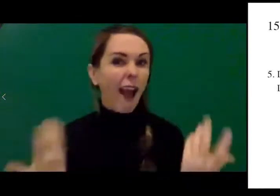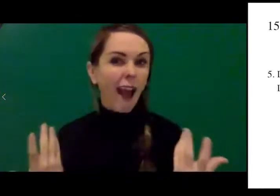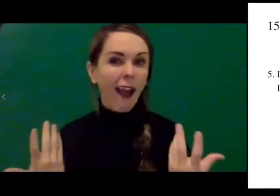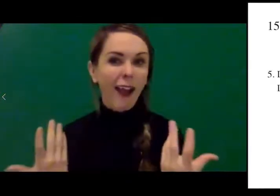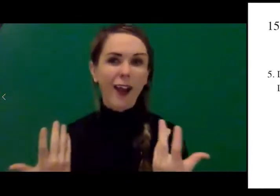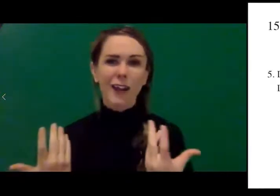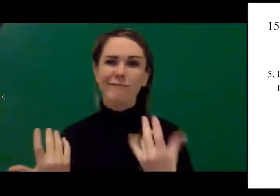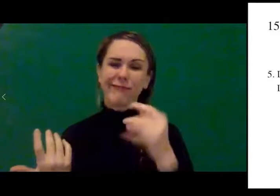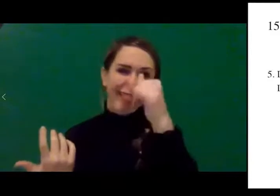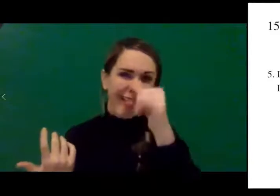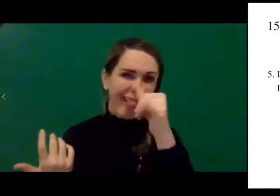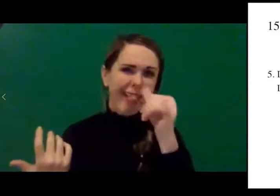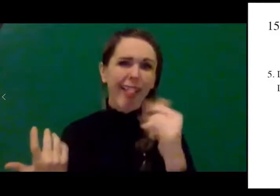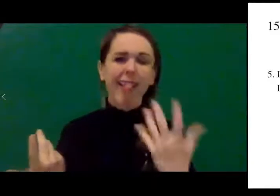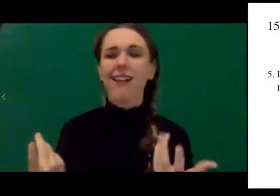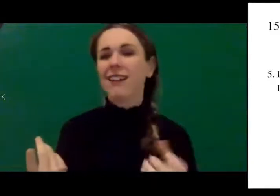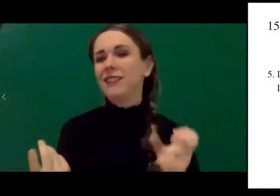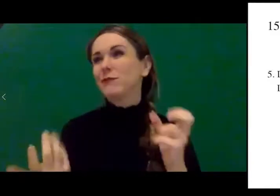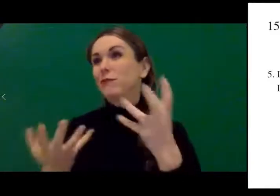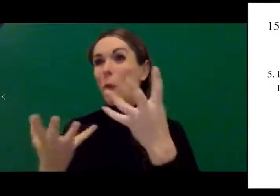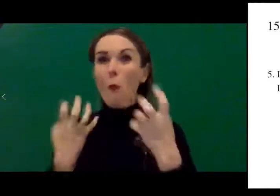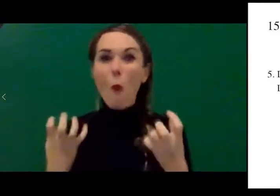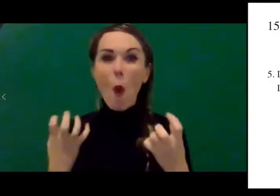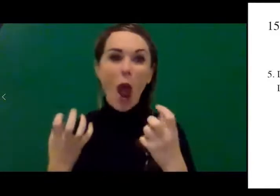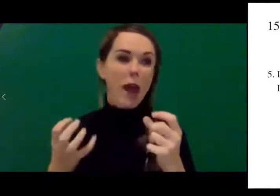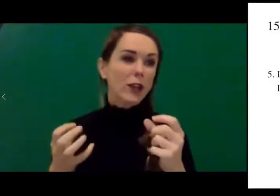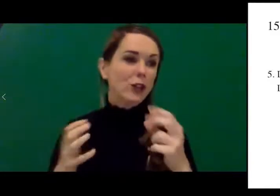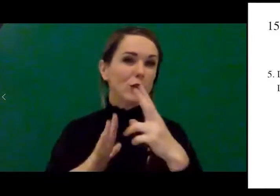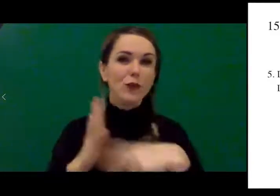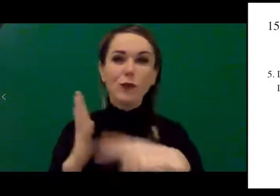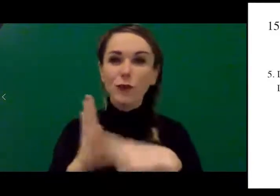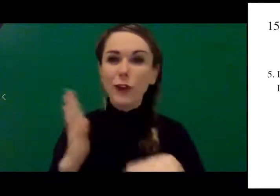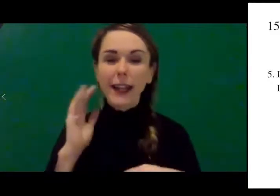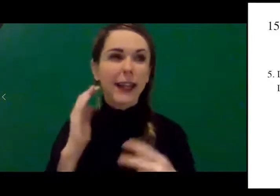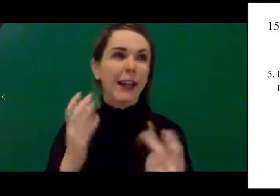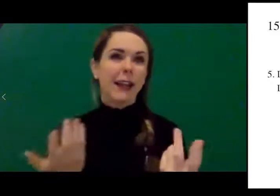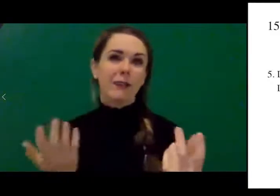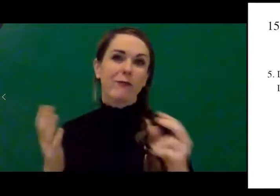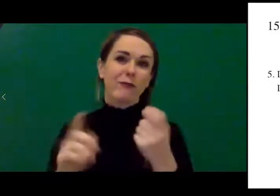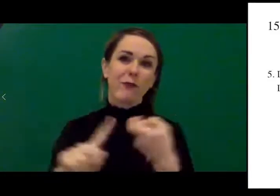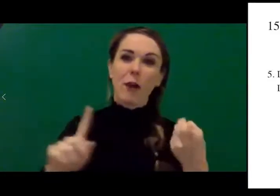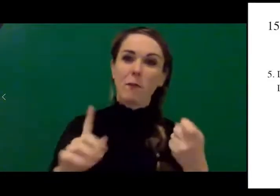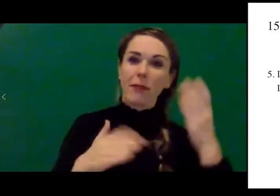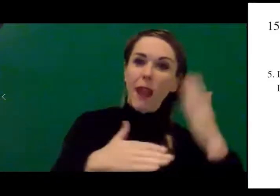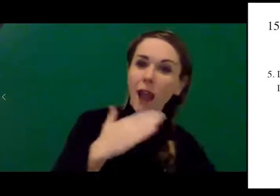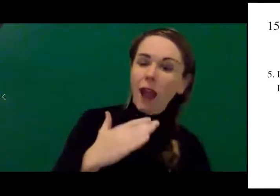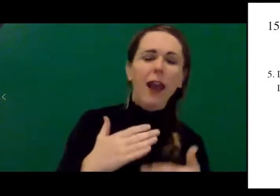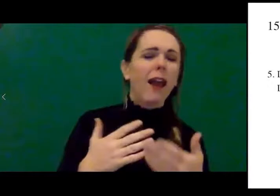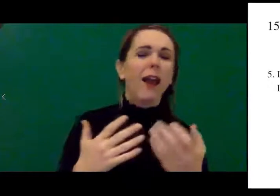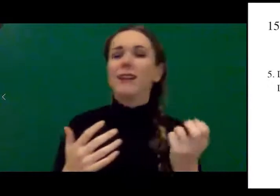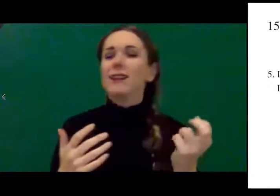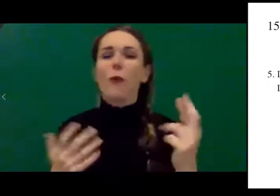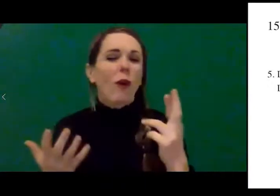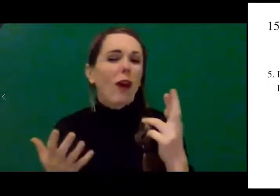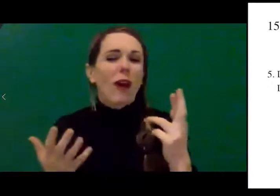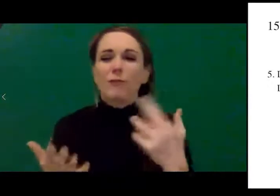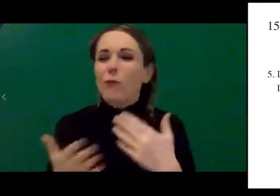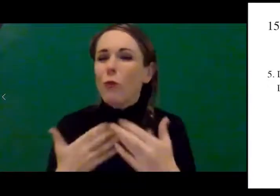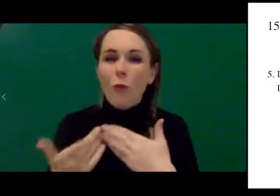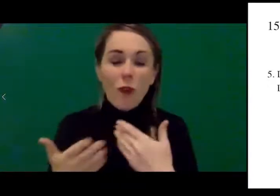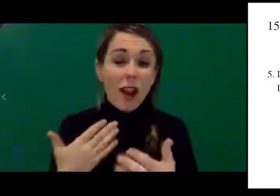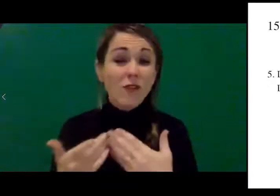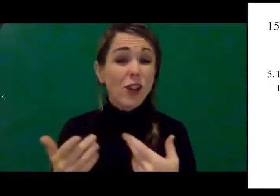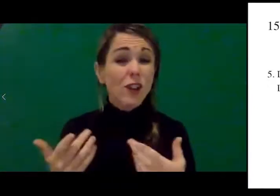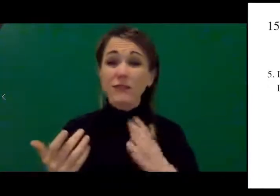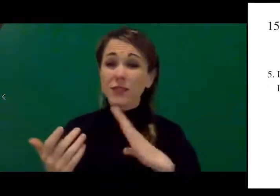they really want to read the story in their own way. If it starts from the end to the beginning, it's always